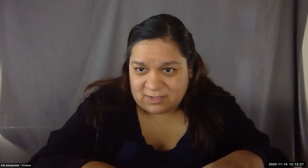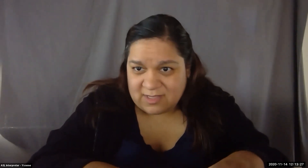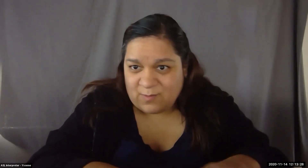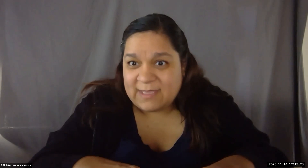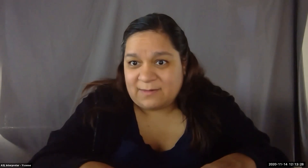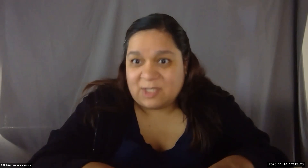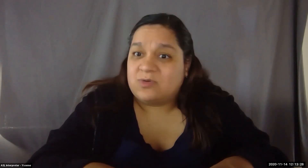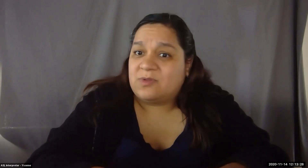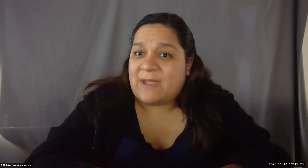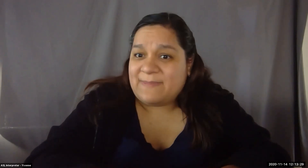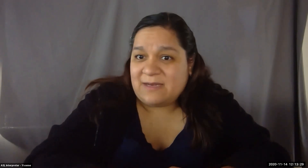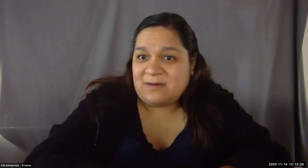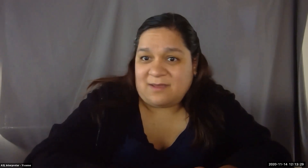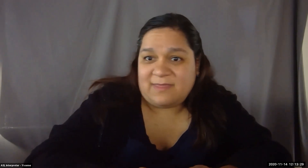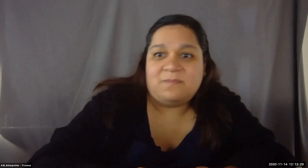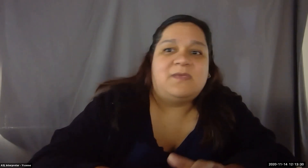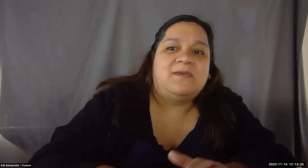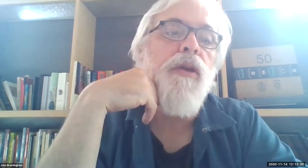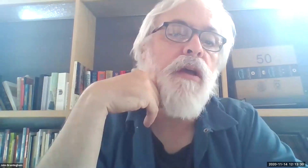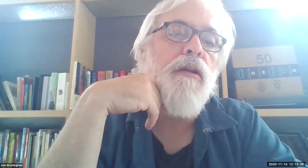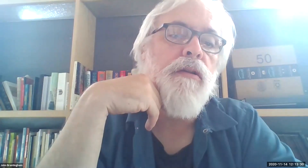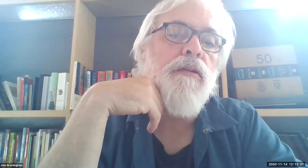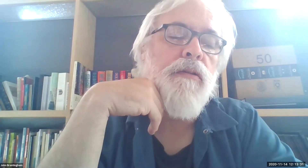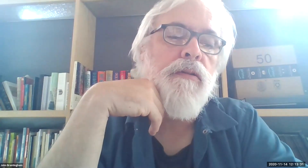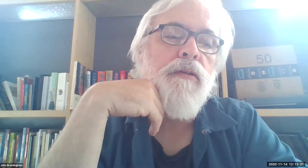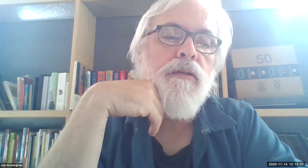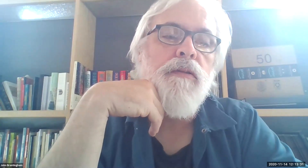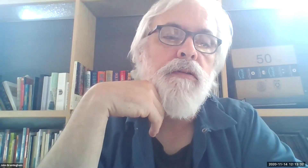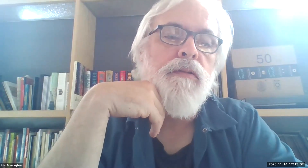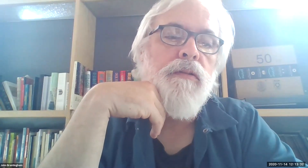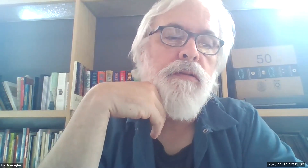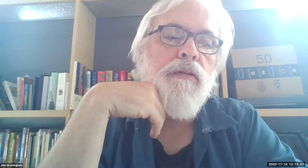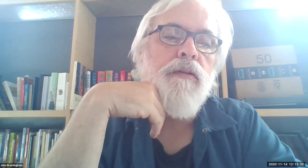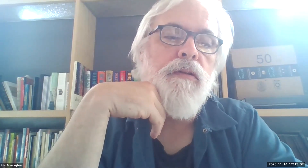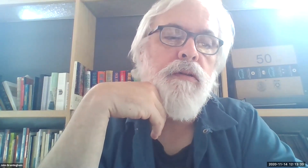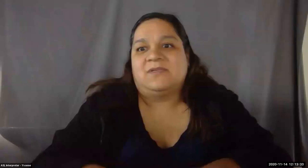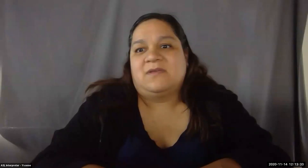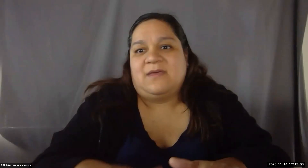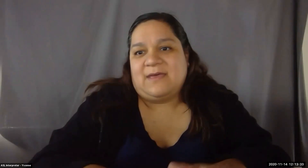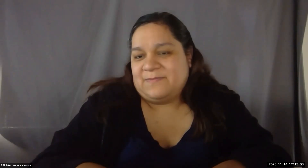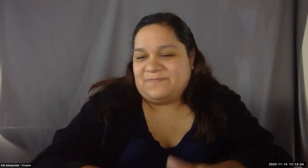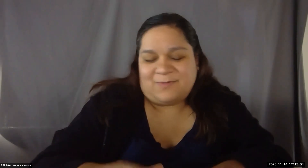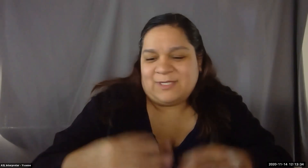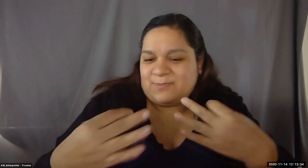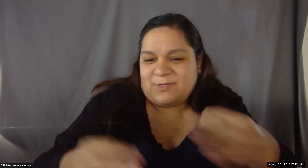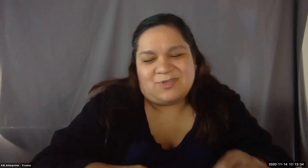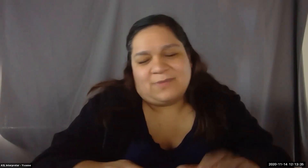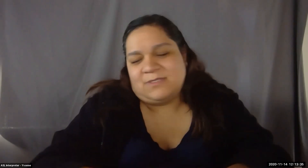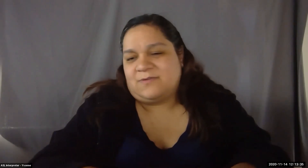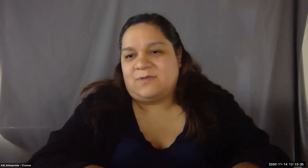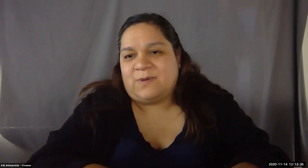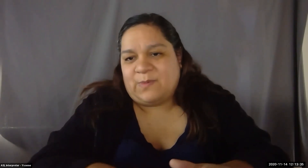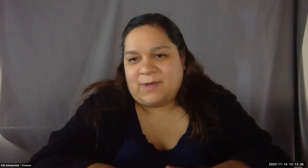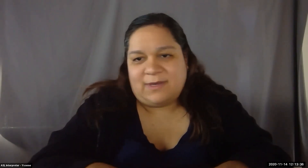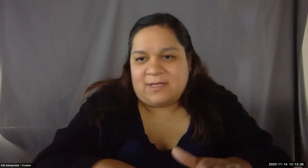them hard so that we can control the ripening on them. Oh, yeah. Well, then please get us hard avocados. And we just put